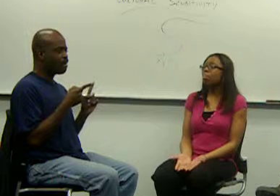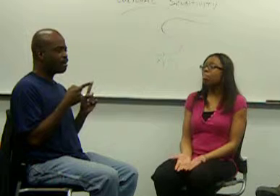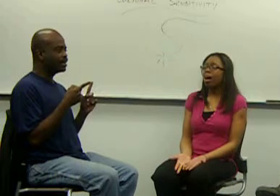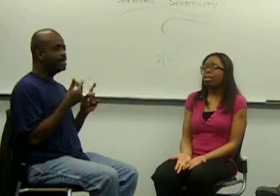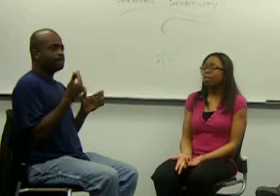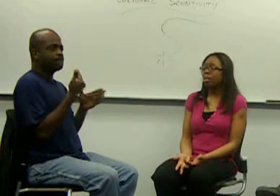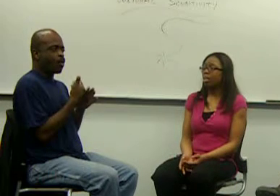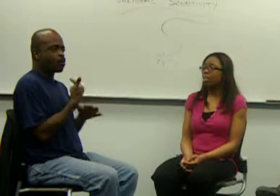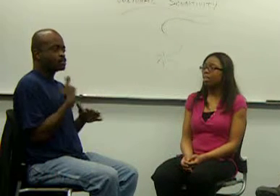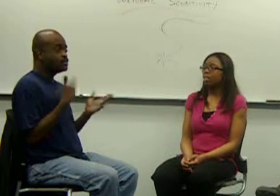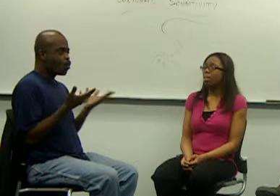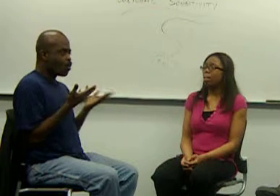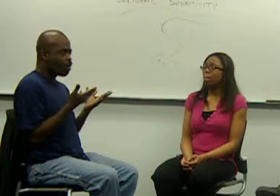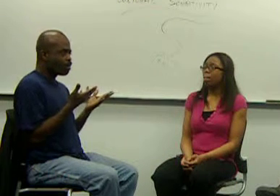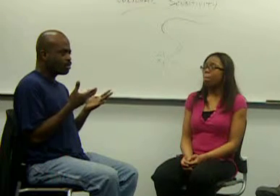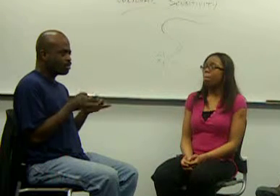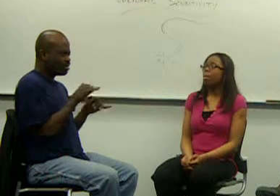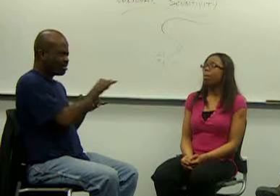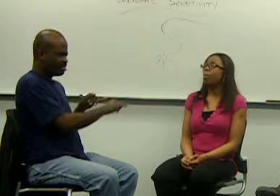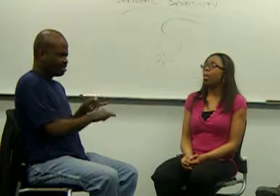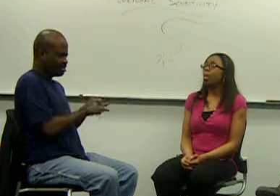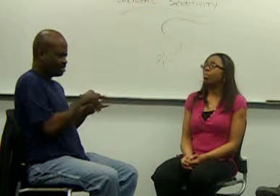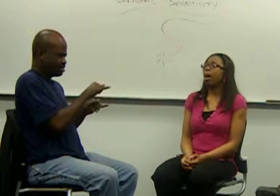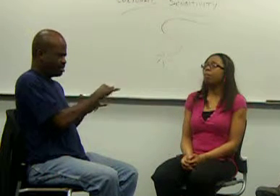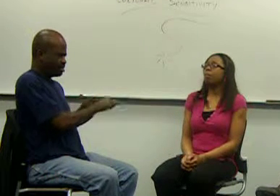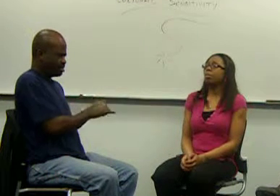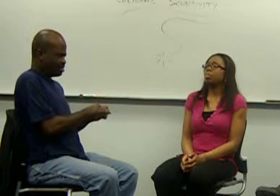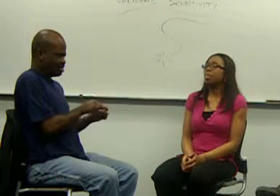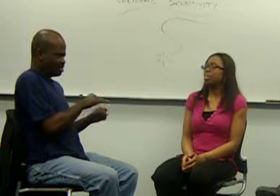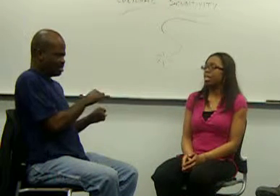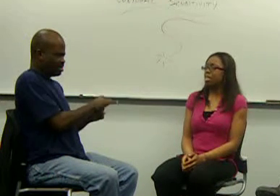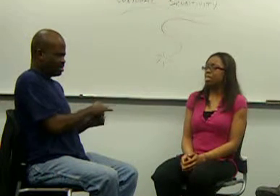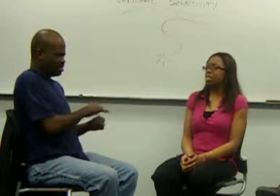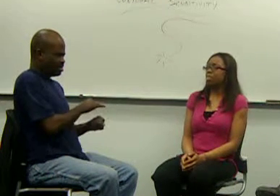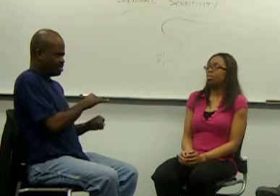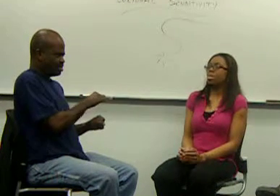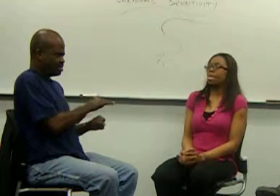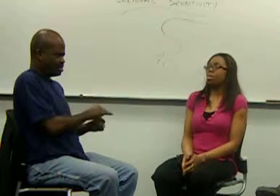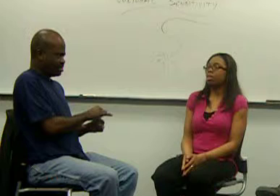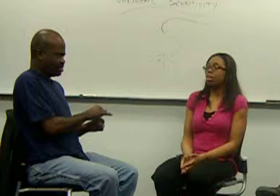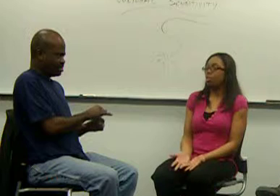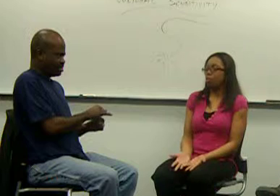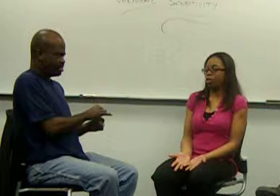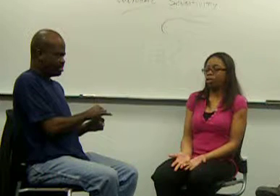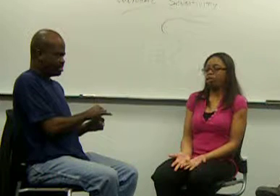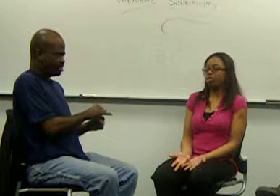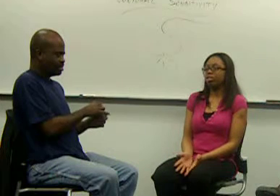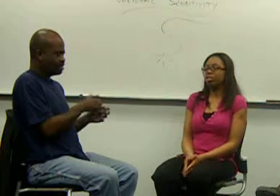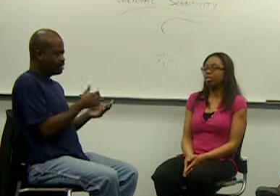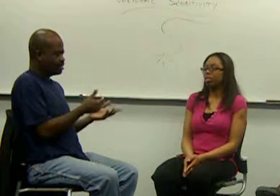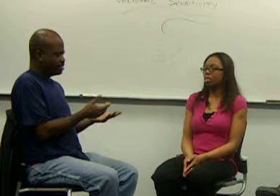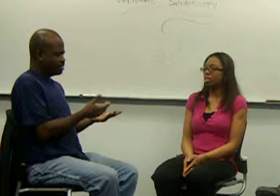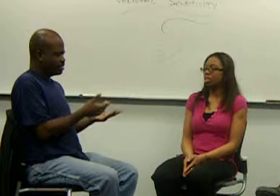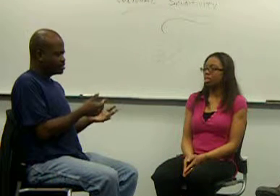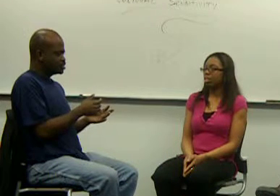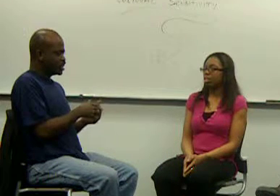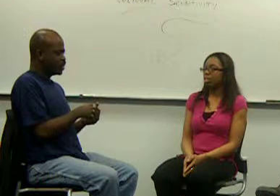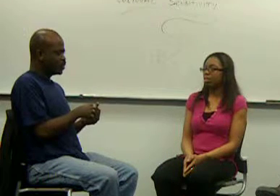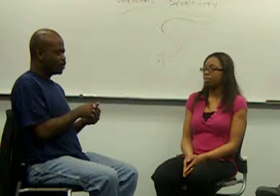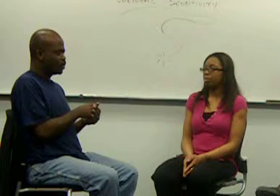It doesn't bother me. But what bothers me is because they tend to do the same thing over and over.